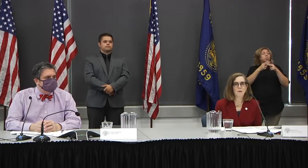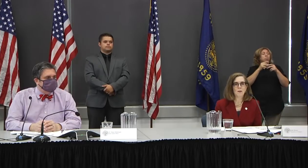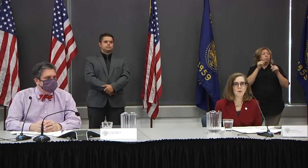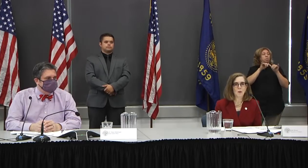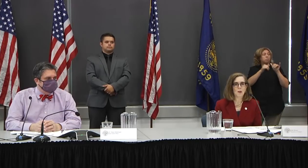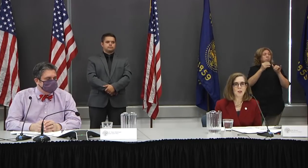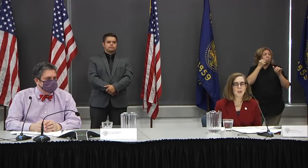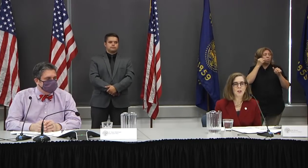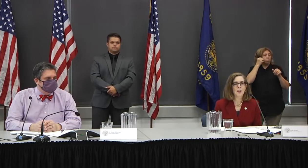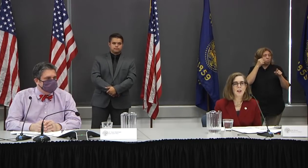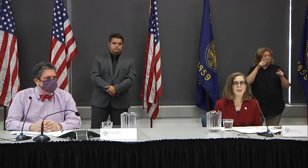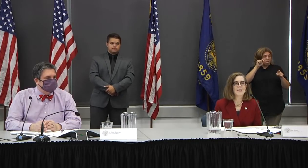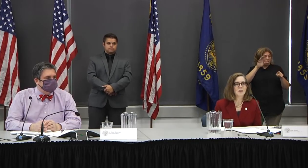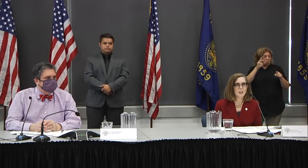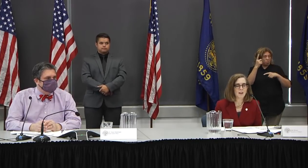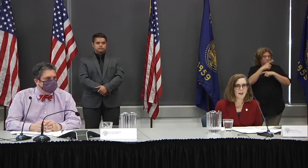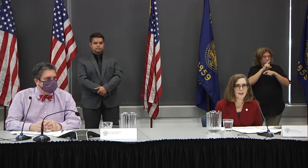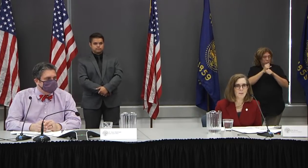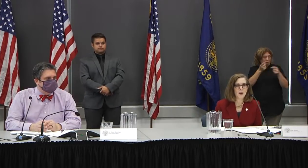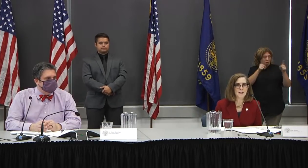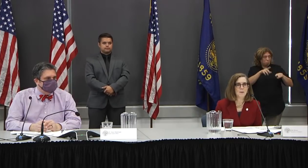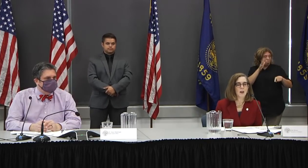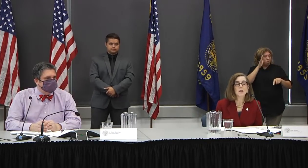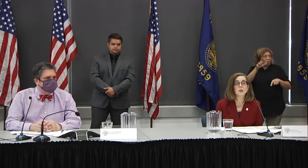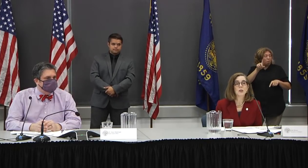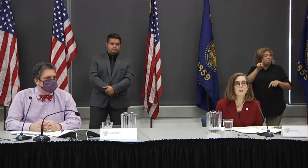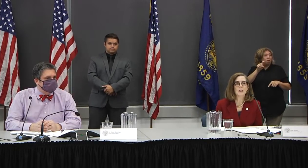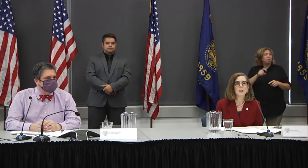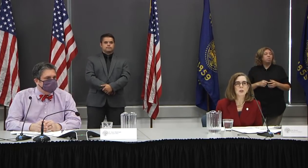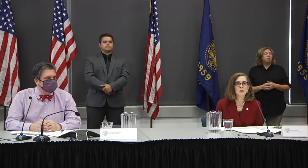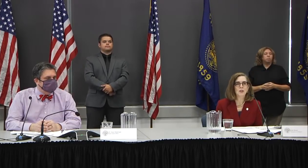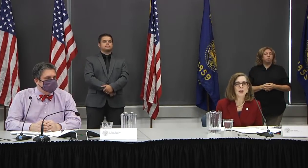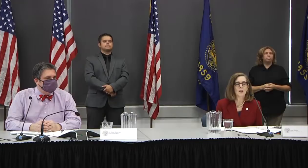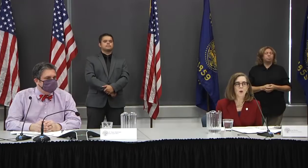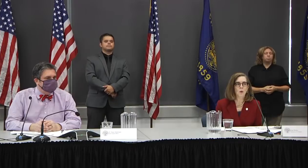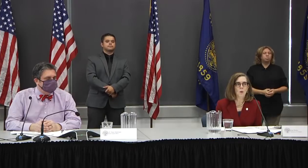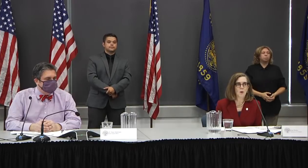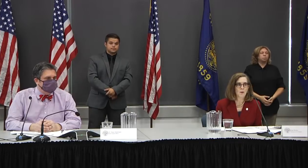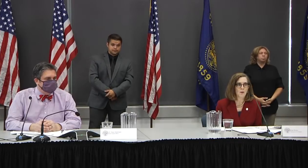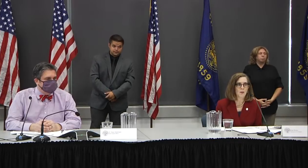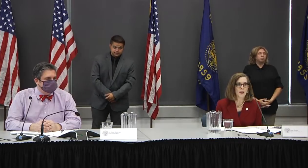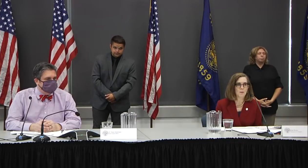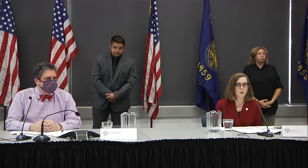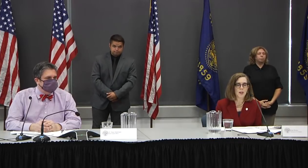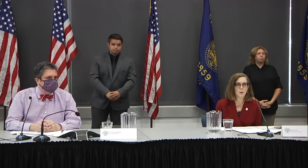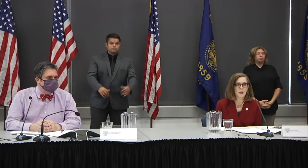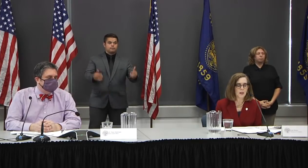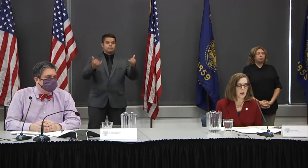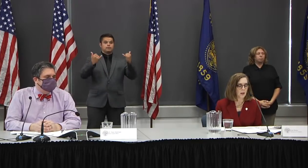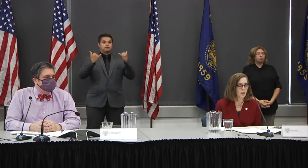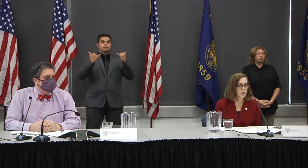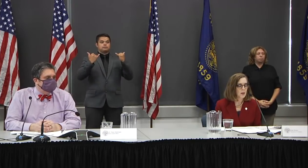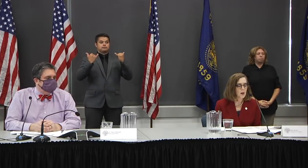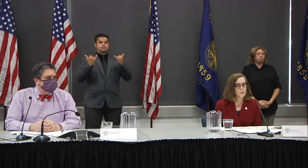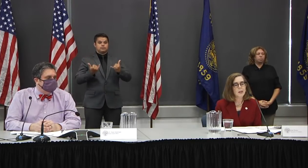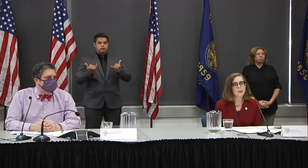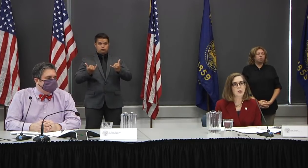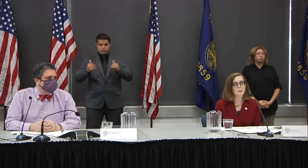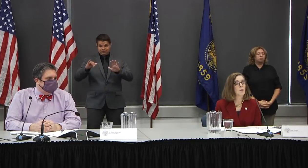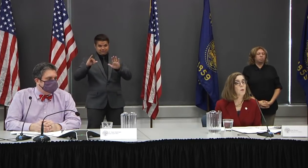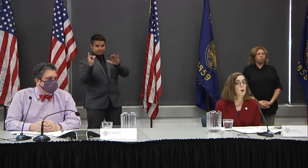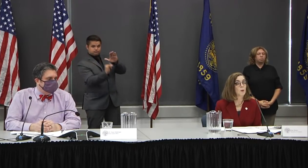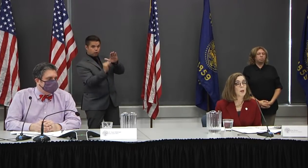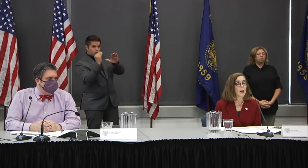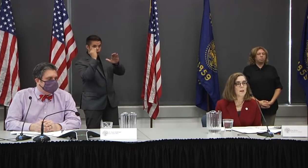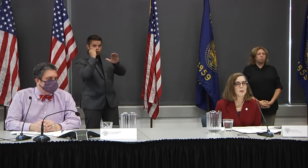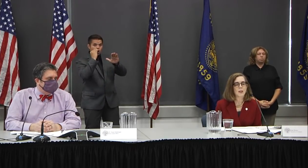answer your first question, at this time, I am not considering a new stay-at-home order for the Labor Day weekend. In